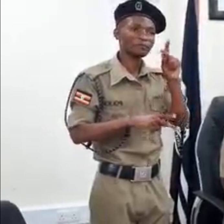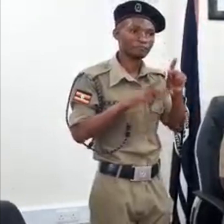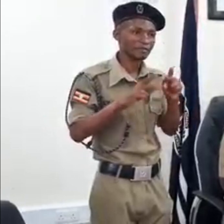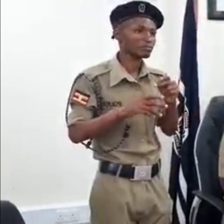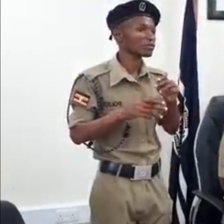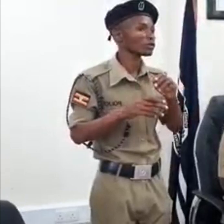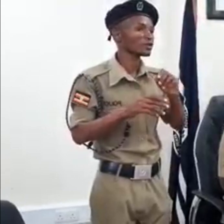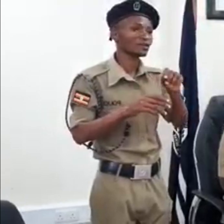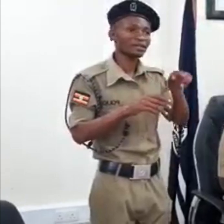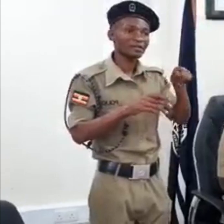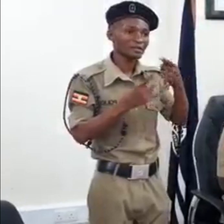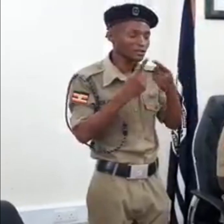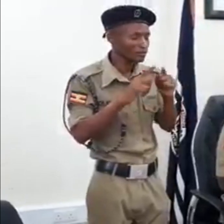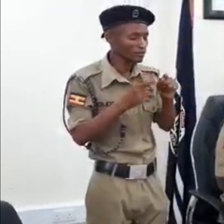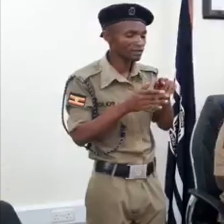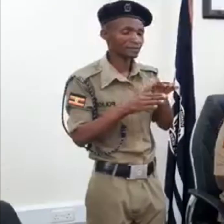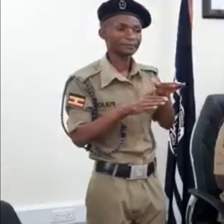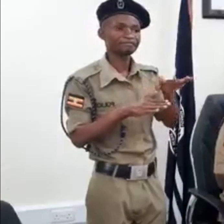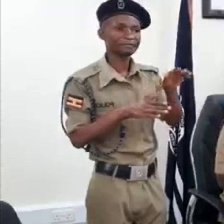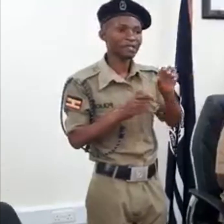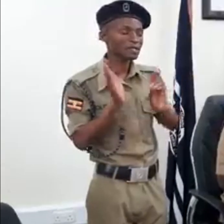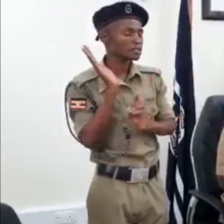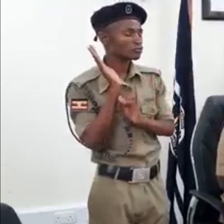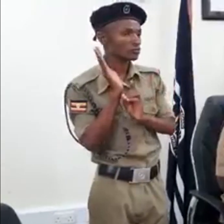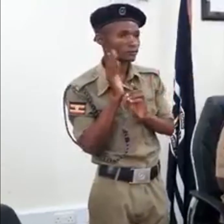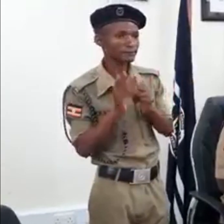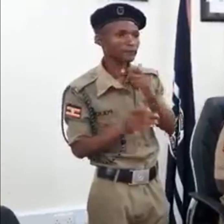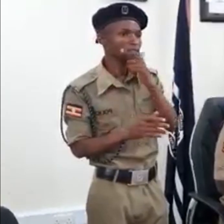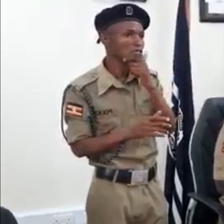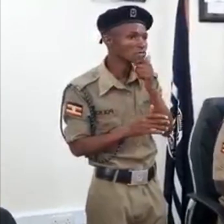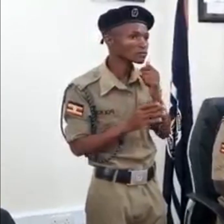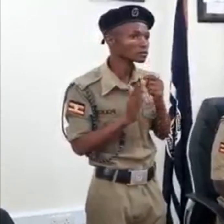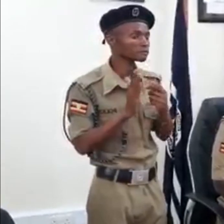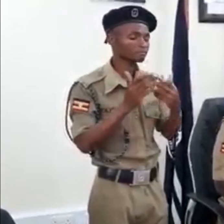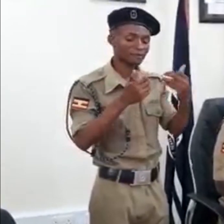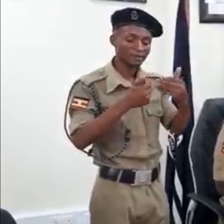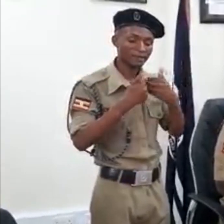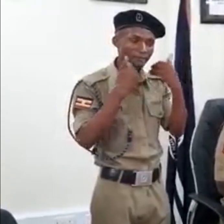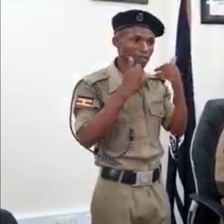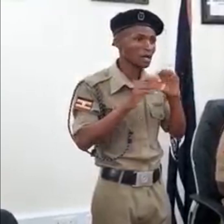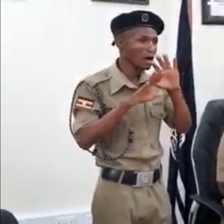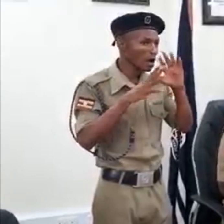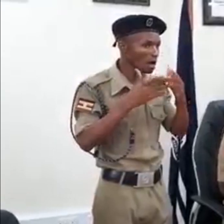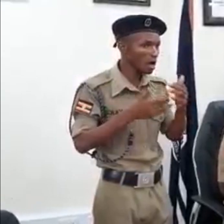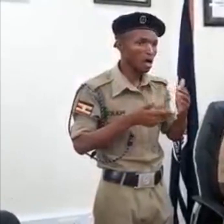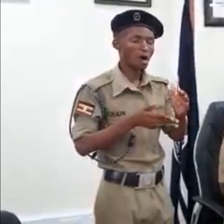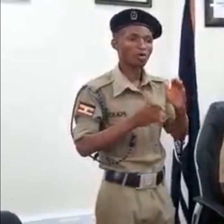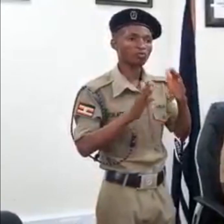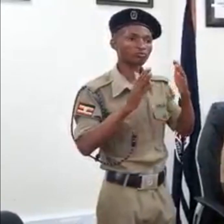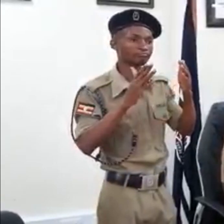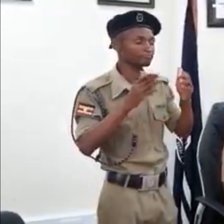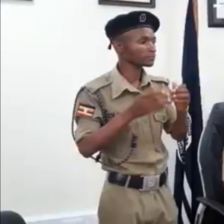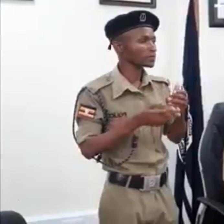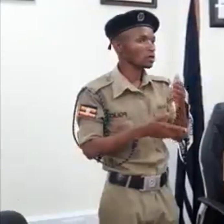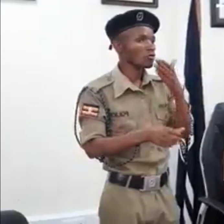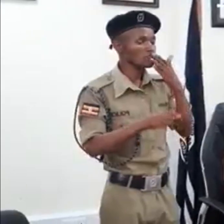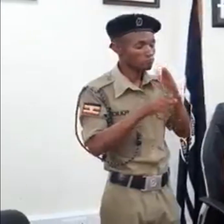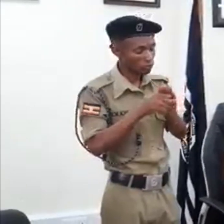selected districts. The suspects indicated to us how they were promised wealth as a motivating